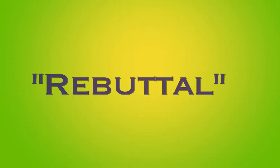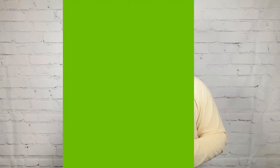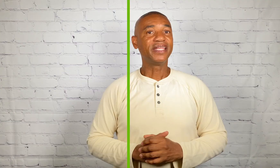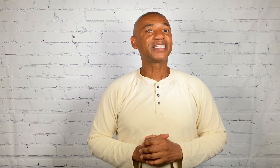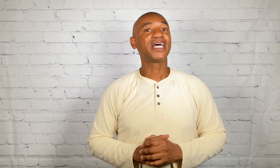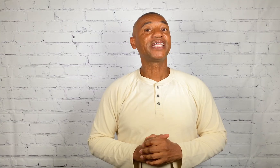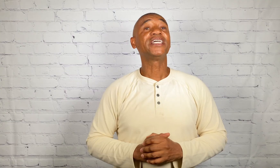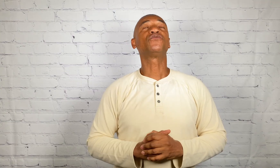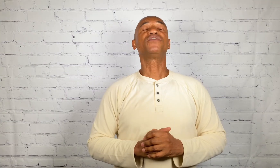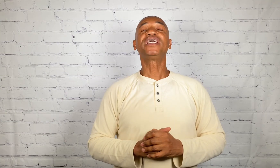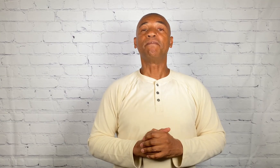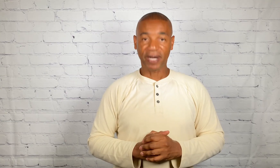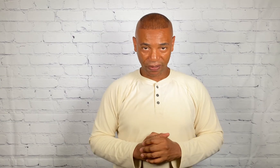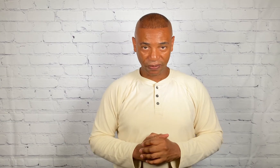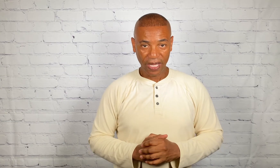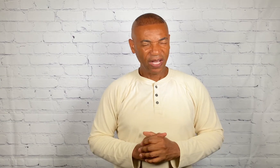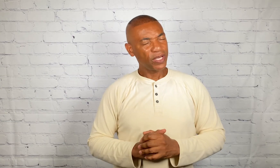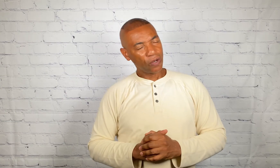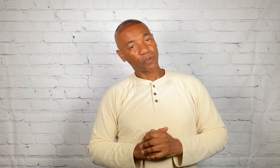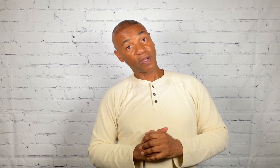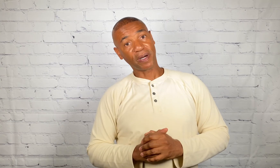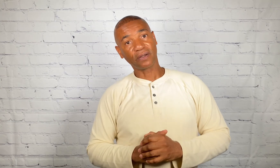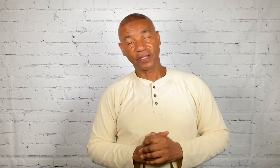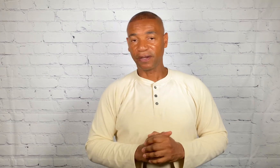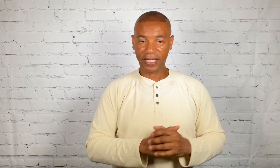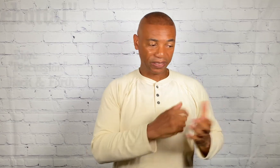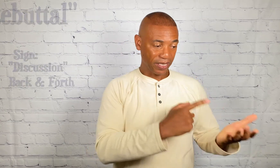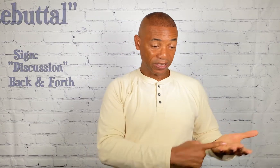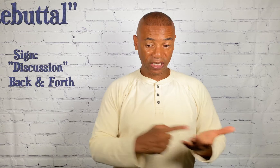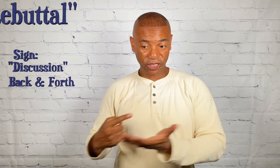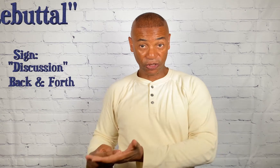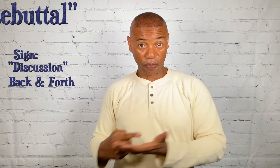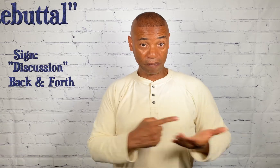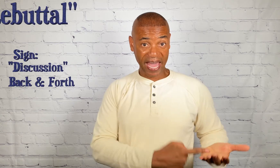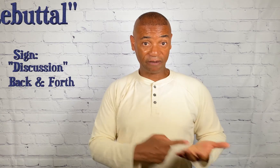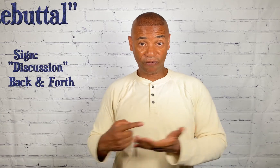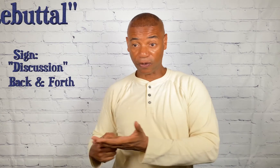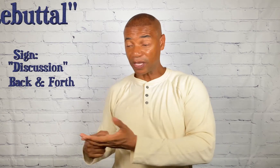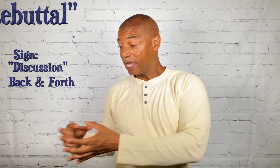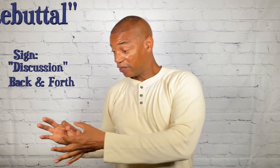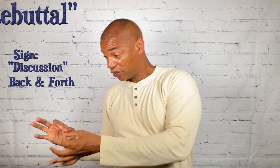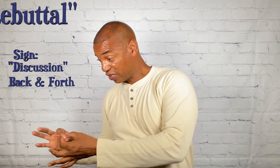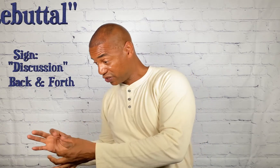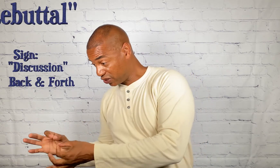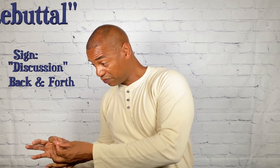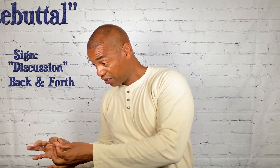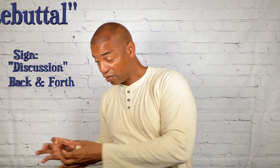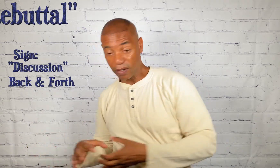The next sign is rebuttal. Now we know with rebuttal there is discussions going back and forth. They're discussing something here,